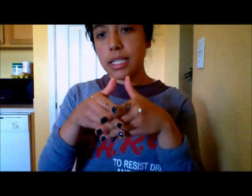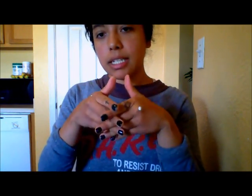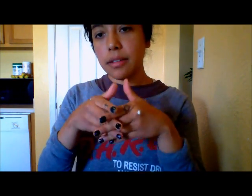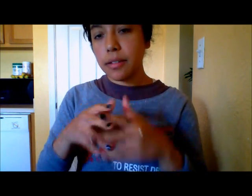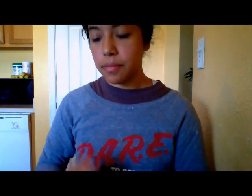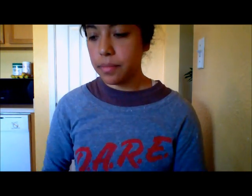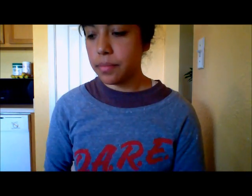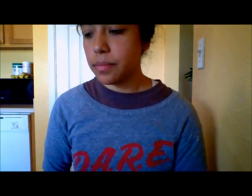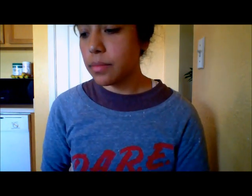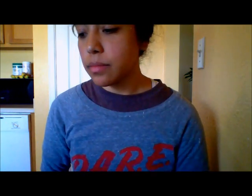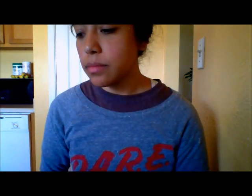Engine.